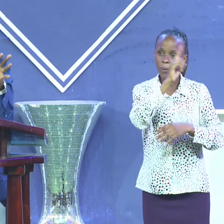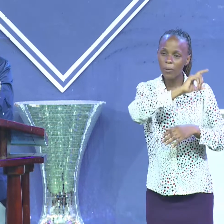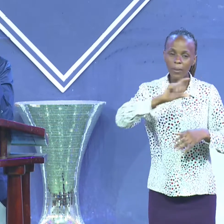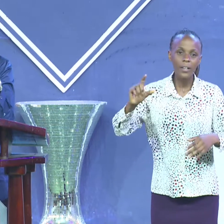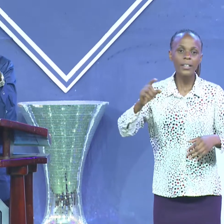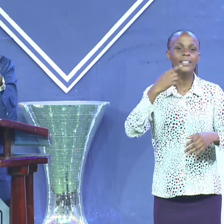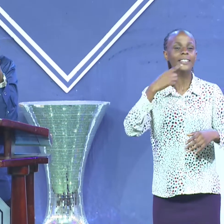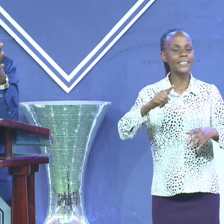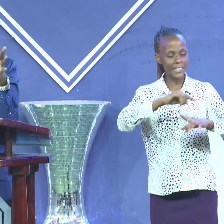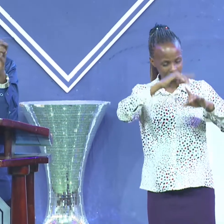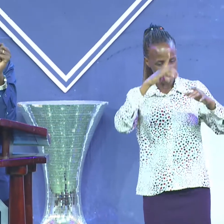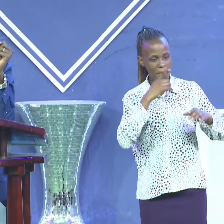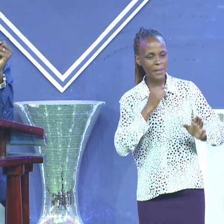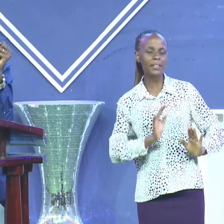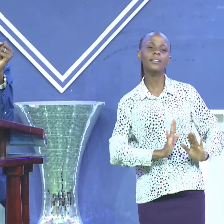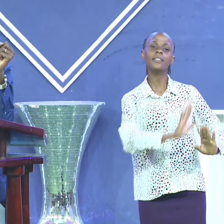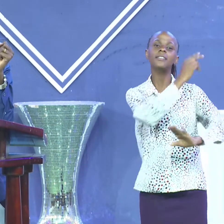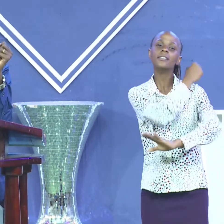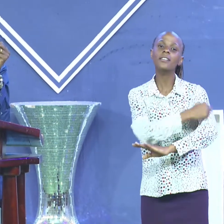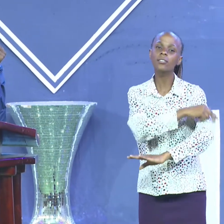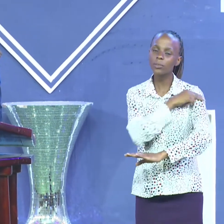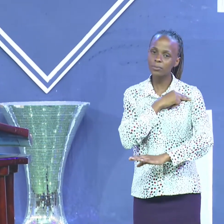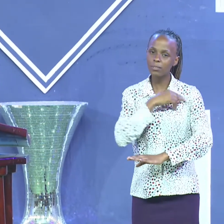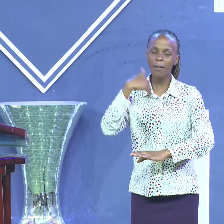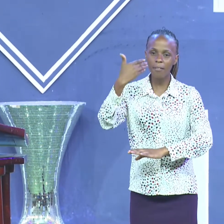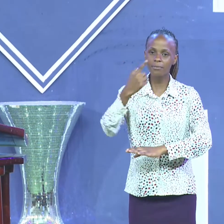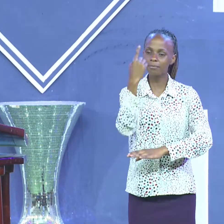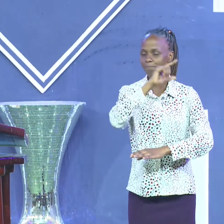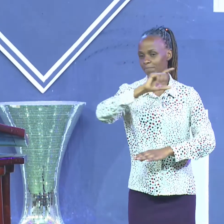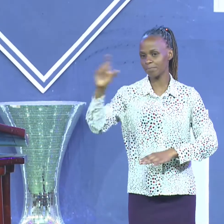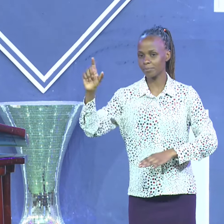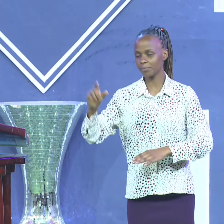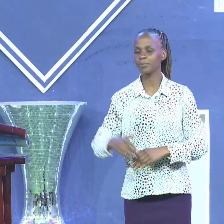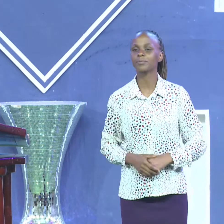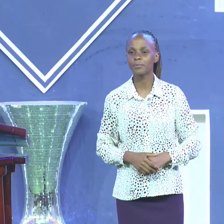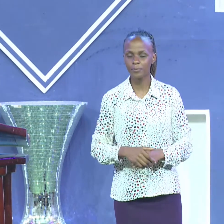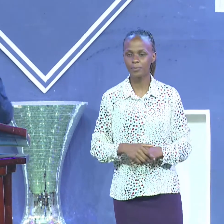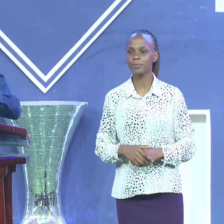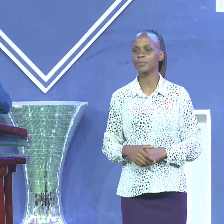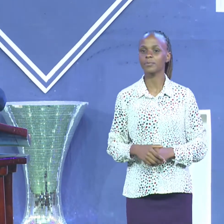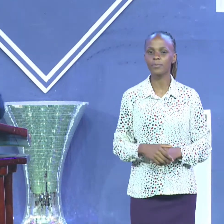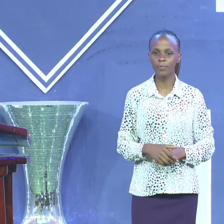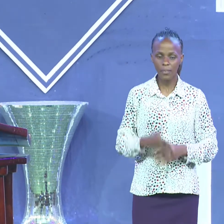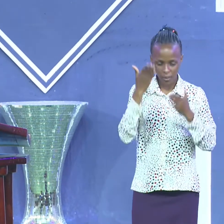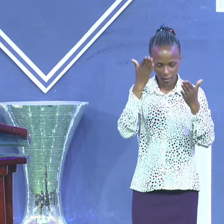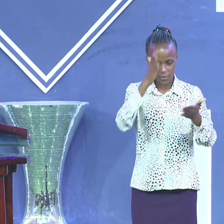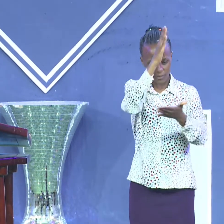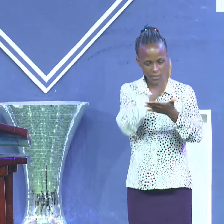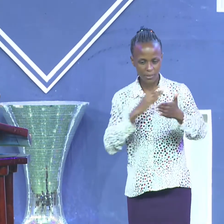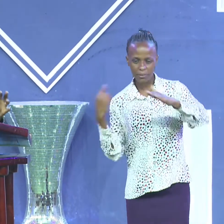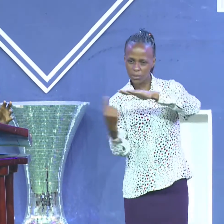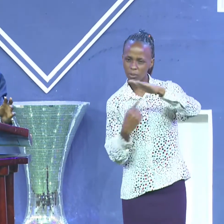numbers. And 1 week passed, they told us that person had been taken away from the